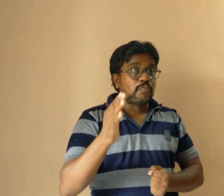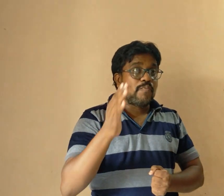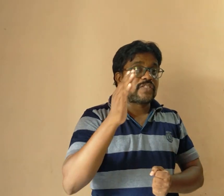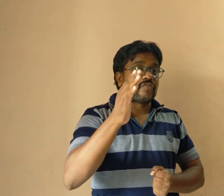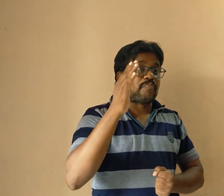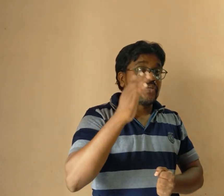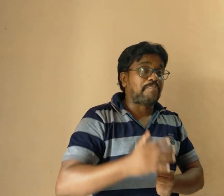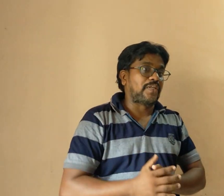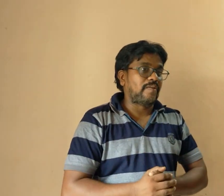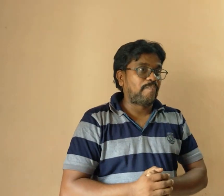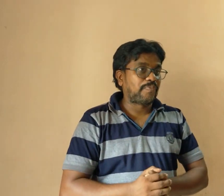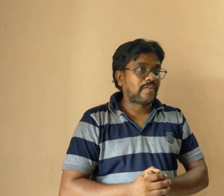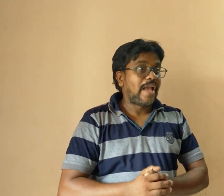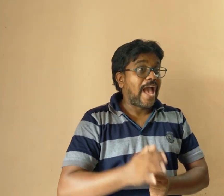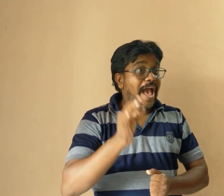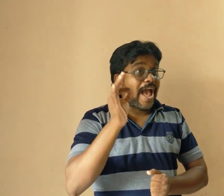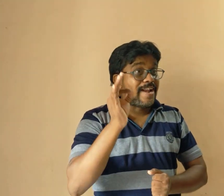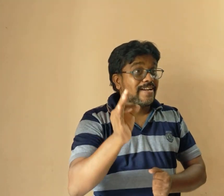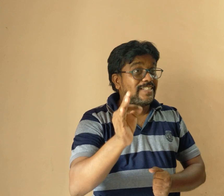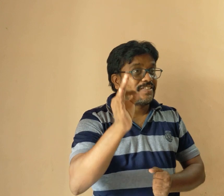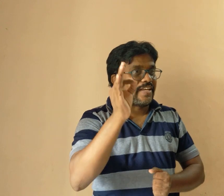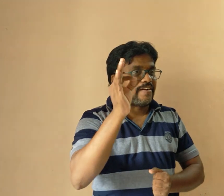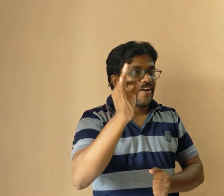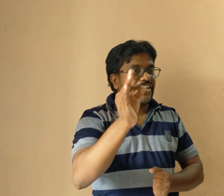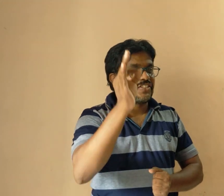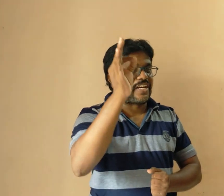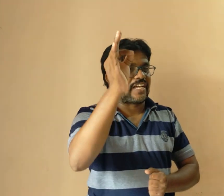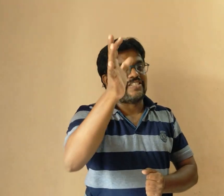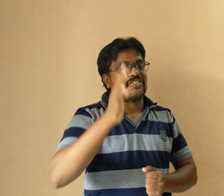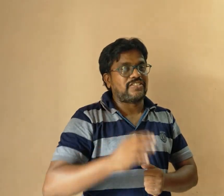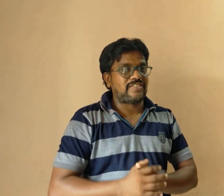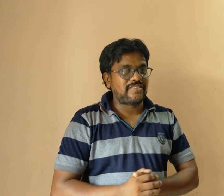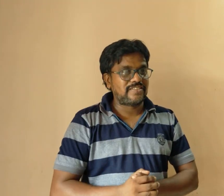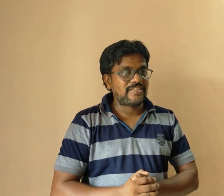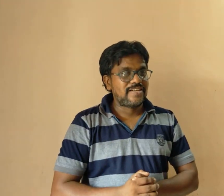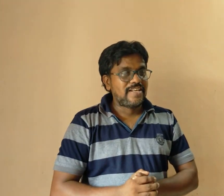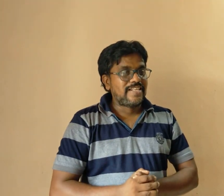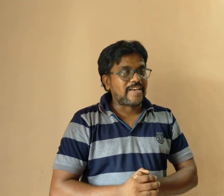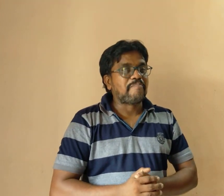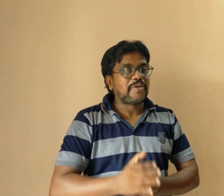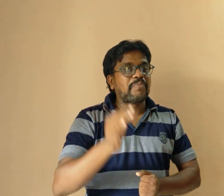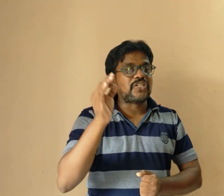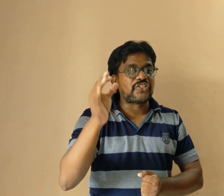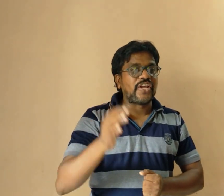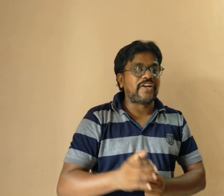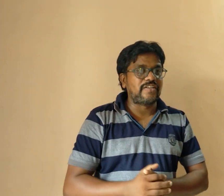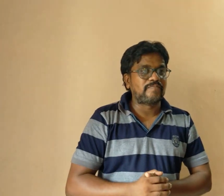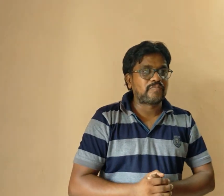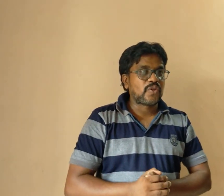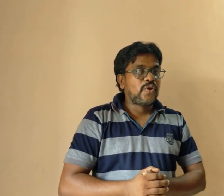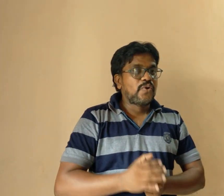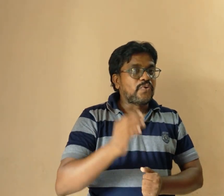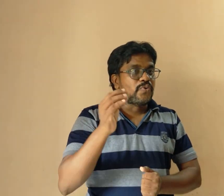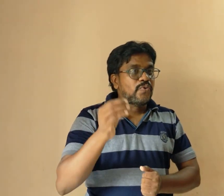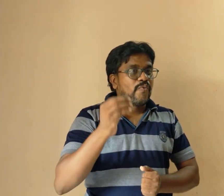movements of the people enriched their traditional culture. Some people shaped new ways